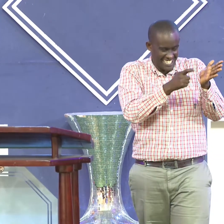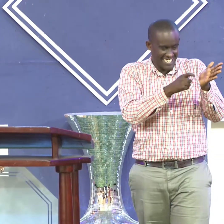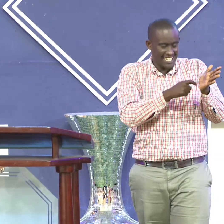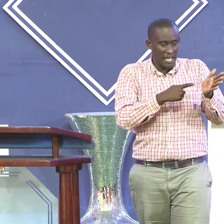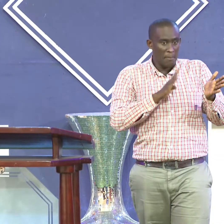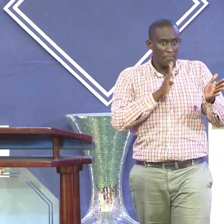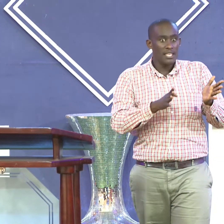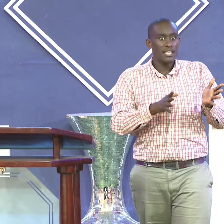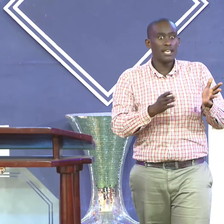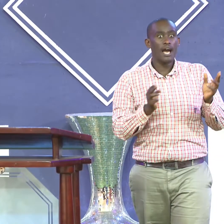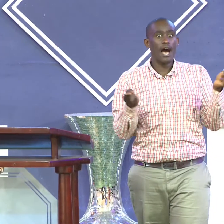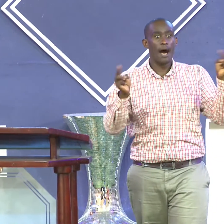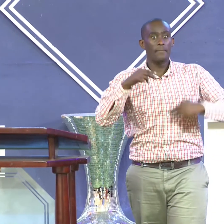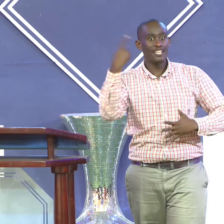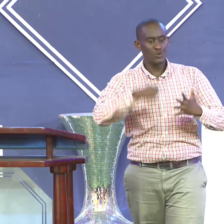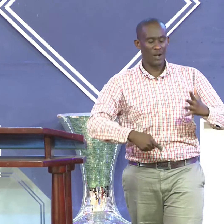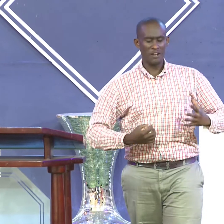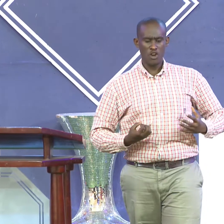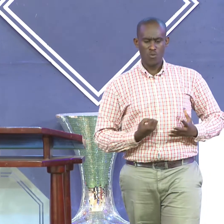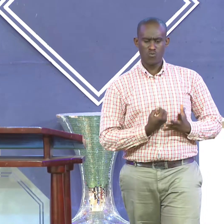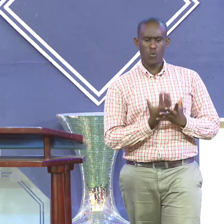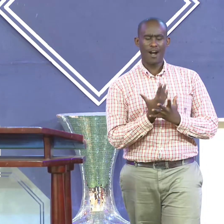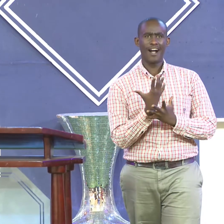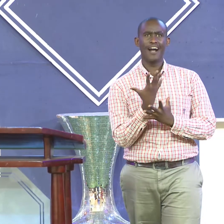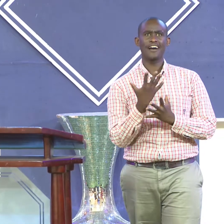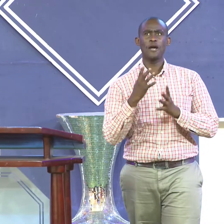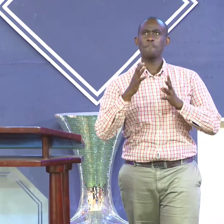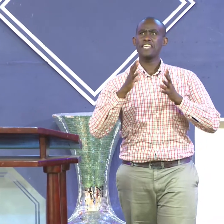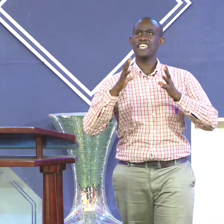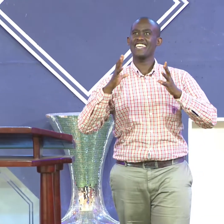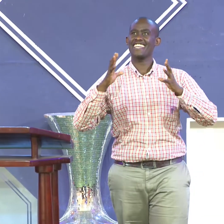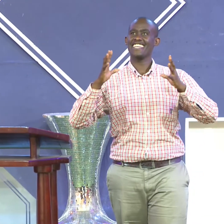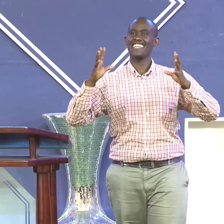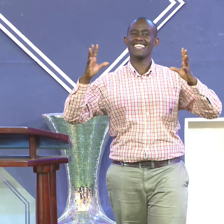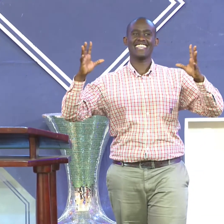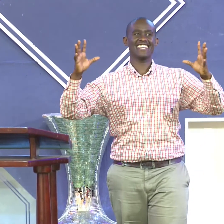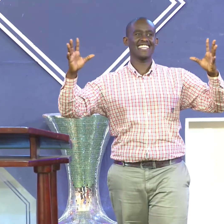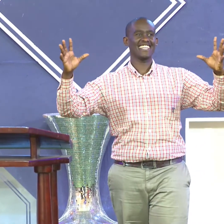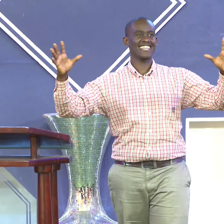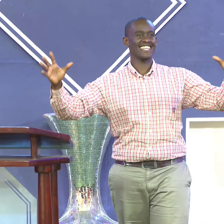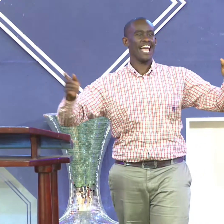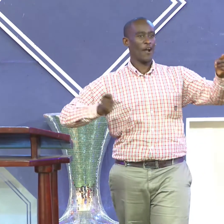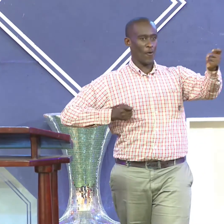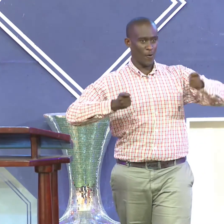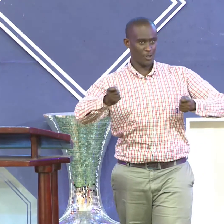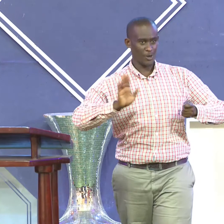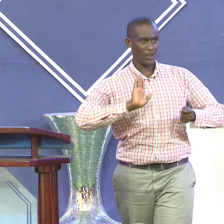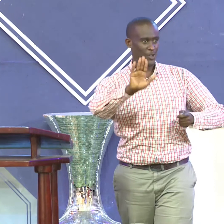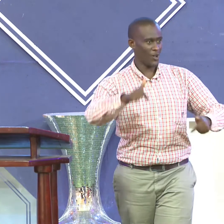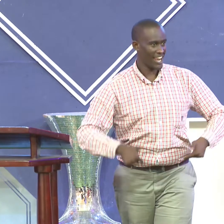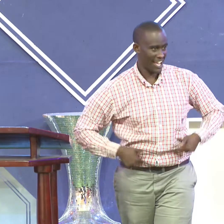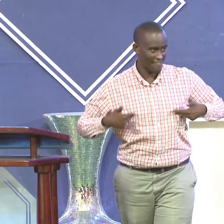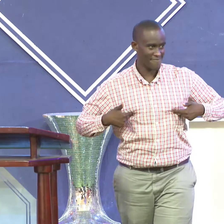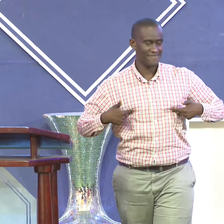Egenda kumeruka. It will sprout. Genda kuzimbulukuka. It will become big. Etwala obulamu bwo bwonna. And consume your